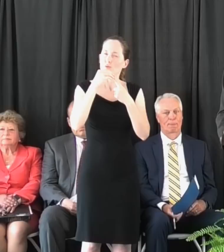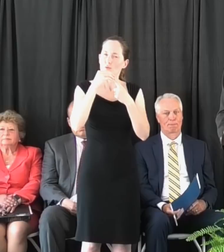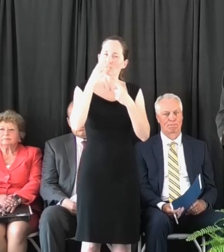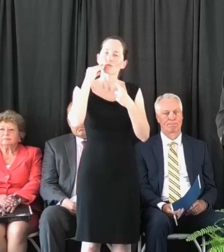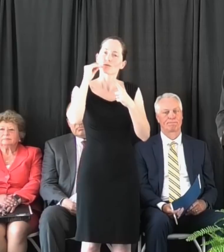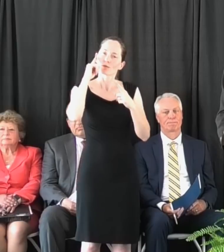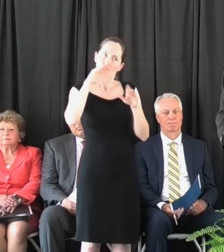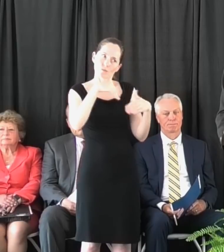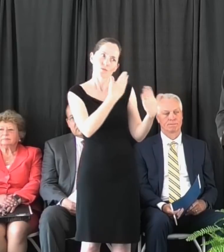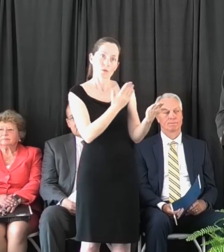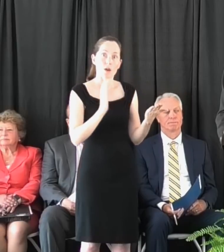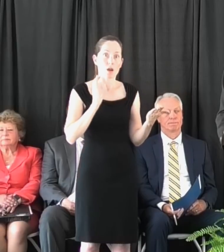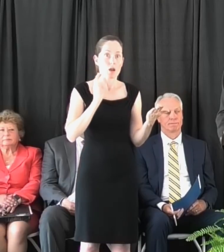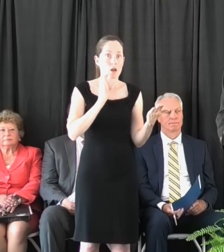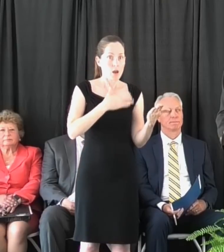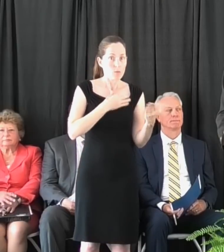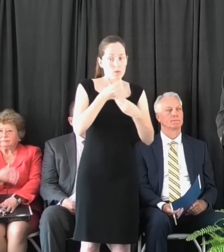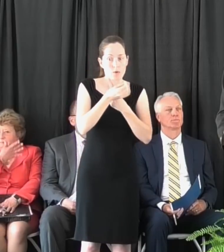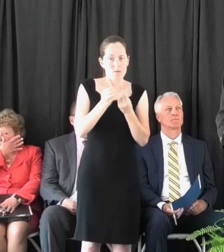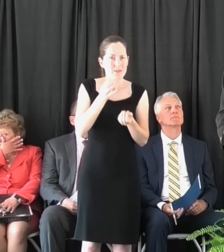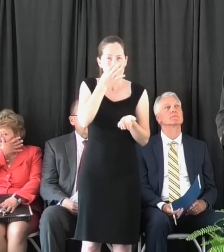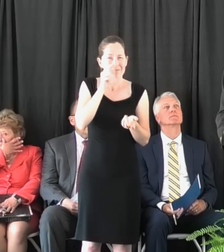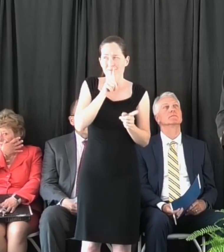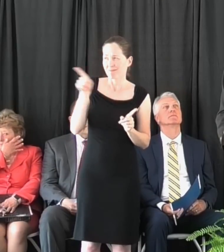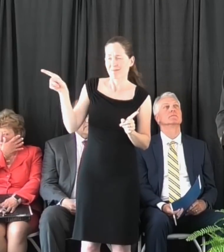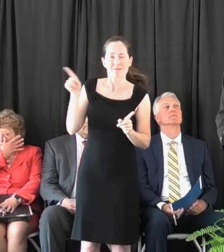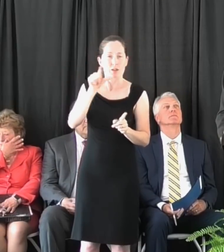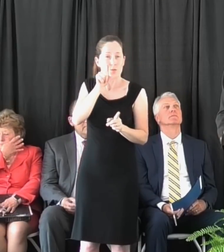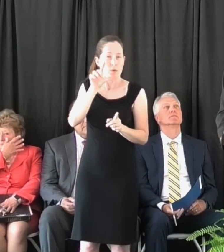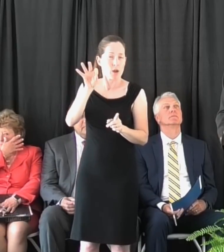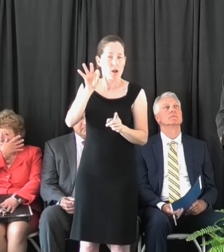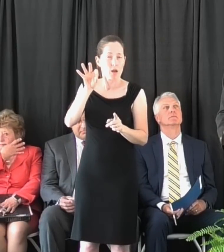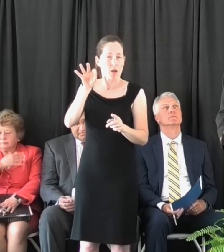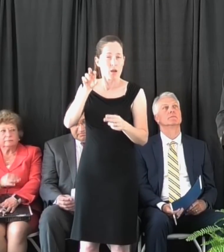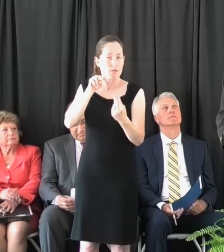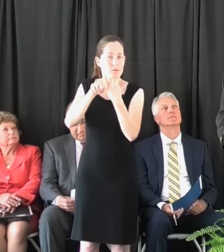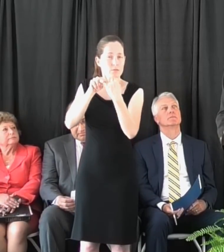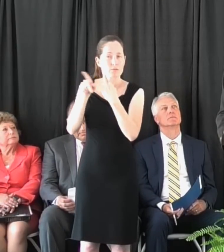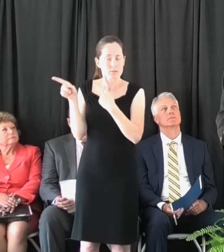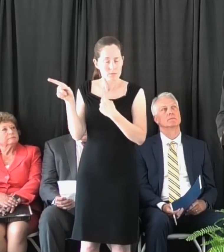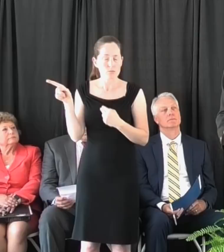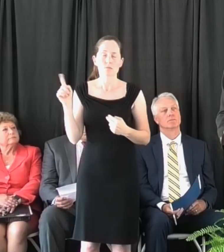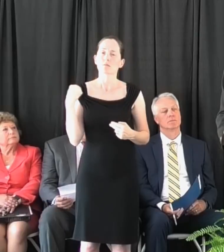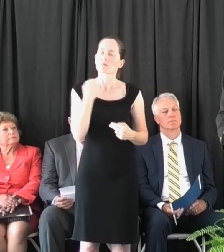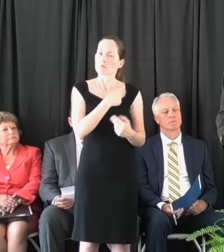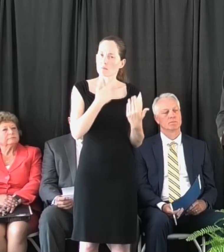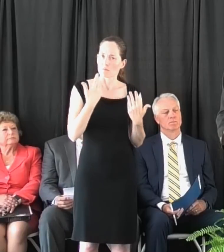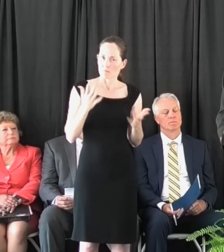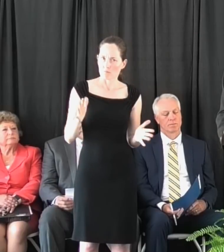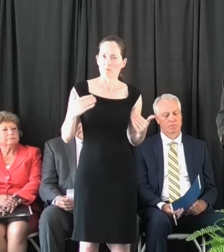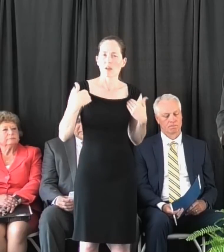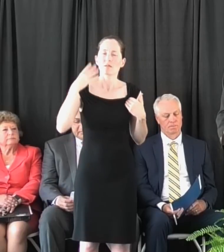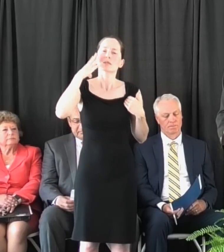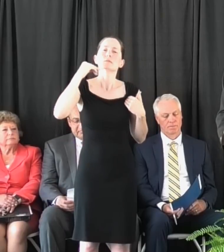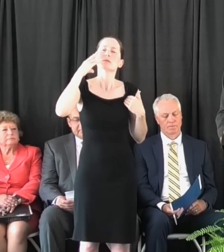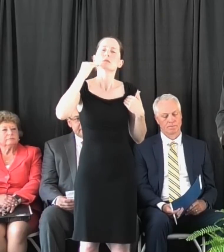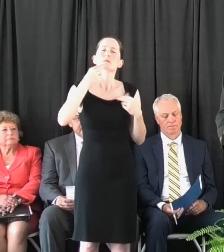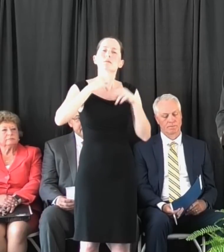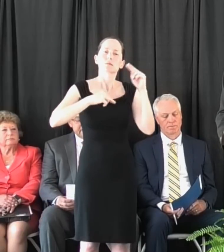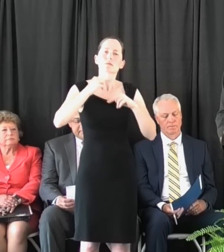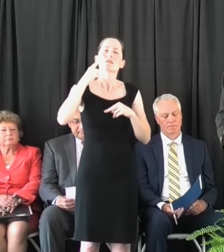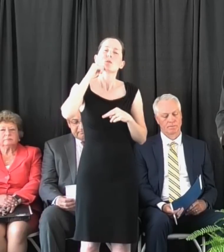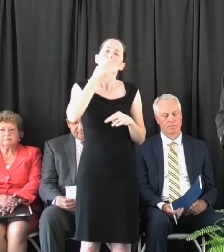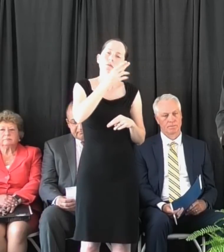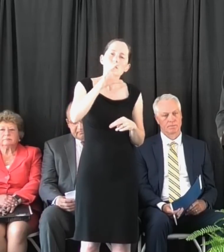on 29. We had insight into the needs of the new courthouse, construction experience with Howard County government, and most importantly,